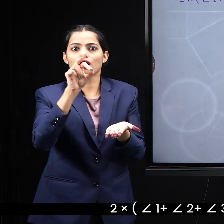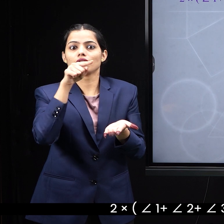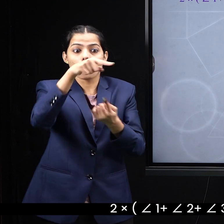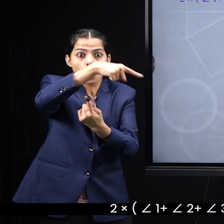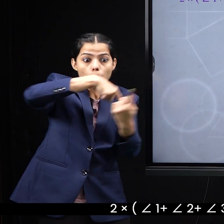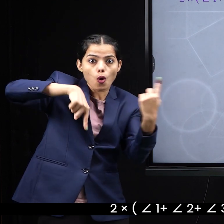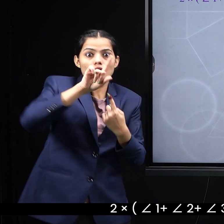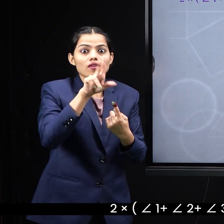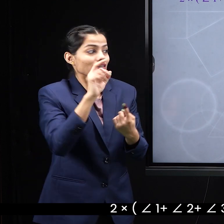degree.